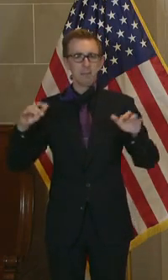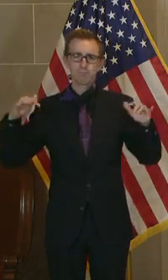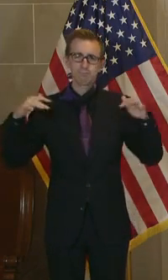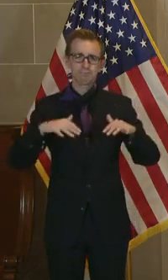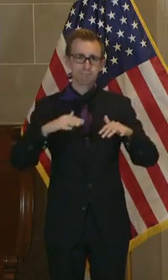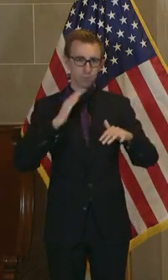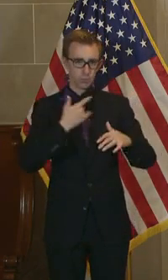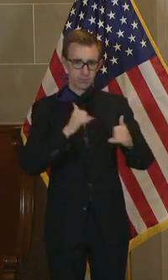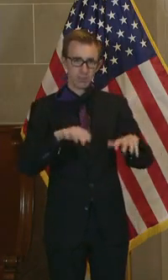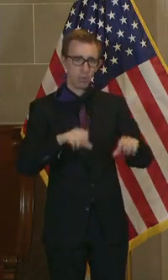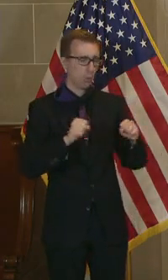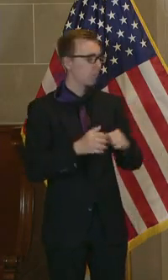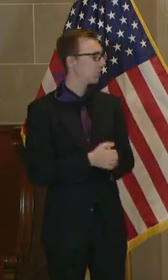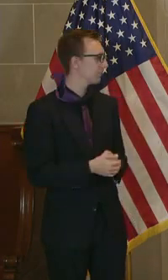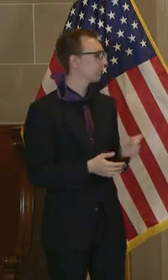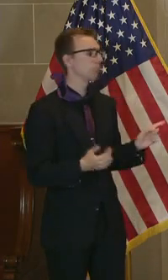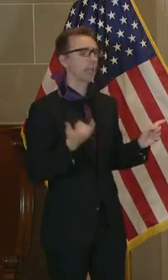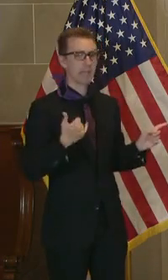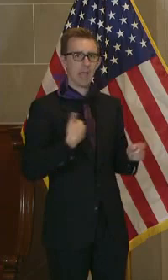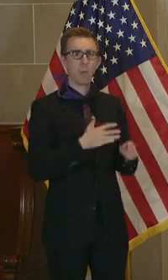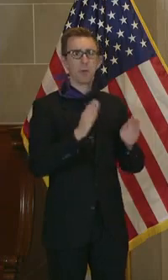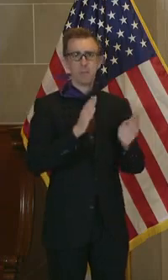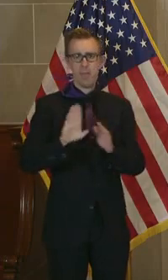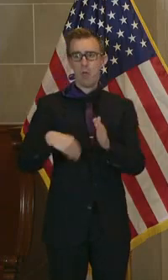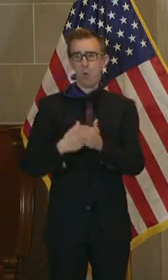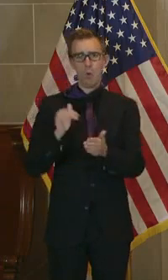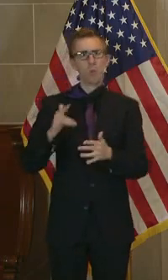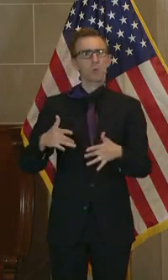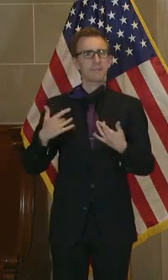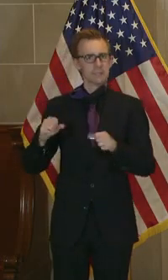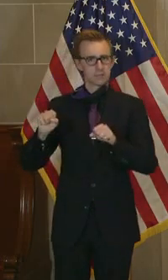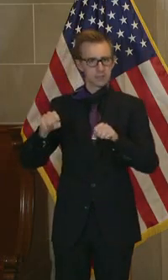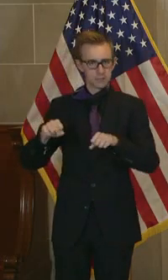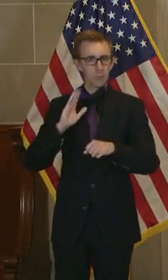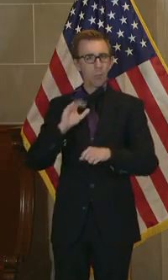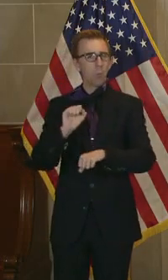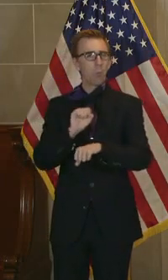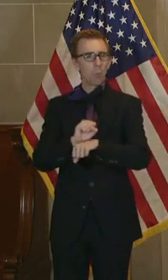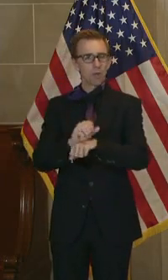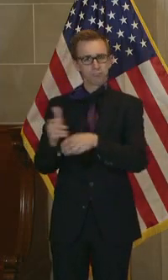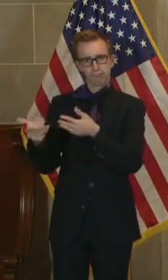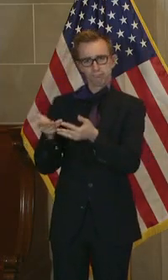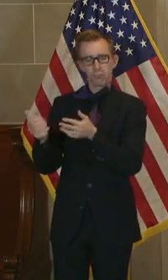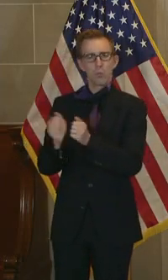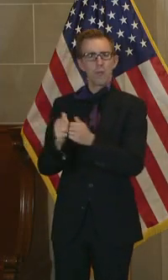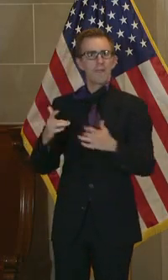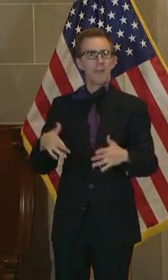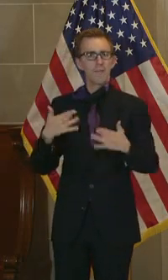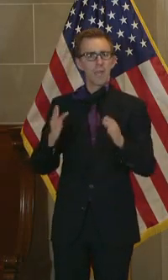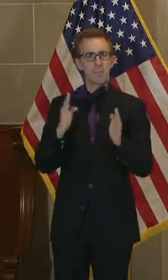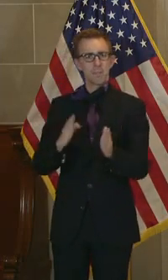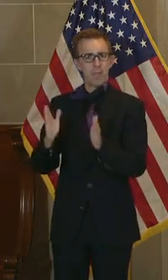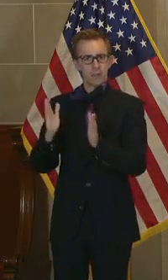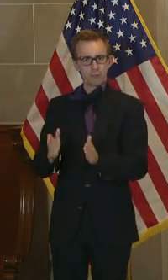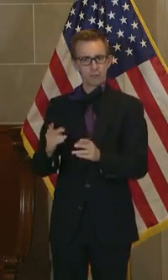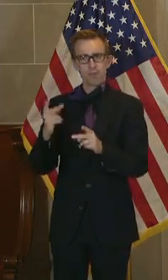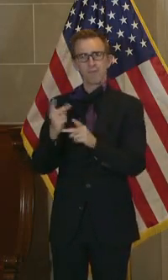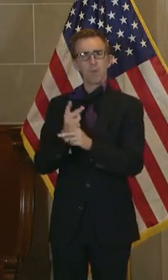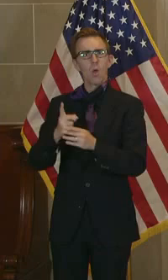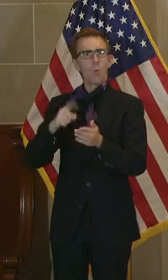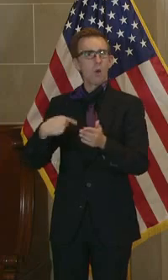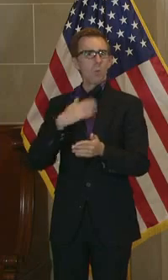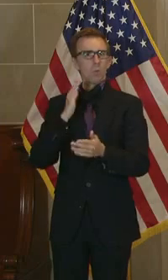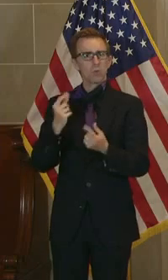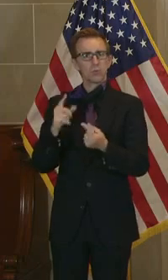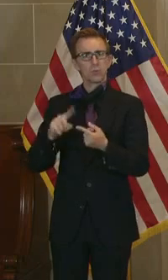be? So at this time, we are planning all of those events. We will be working with the event planners to find out what we are going to do to